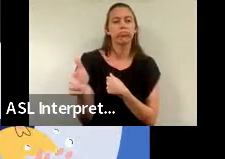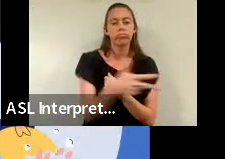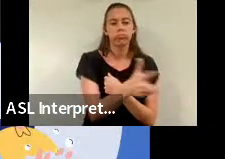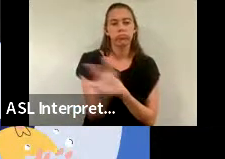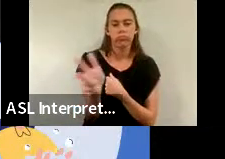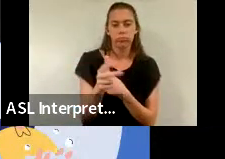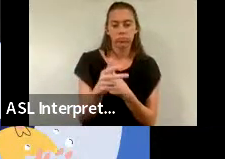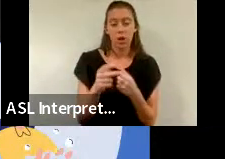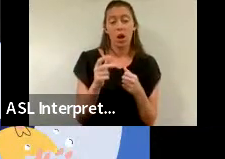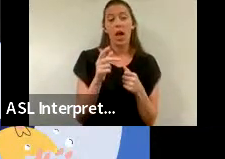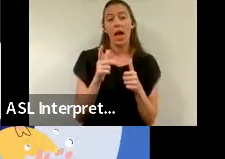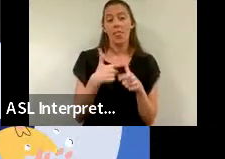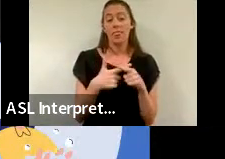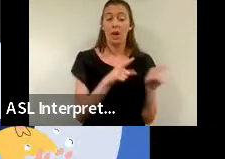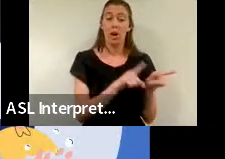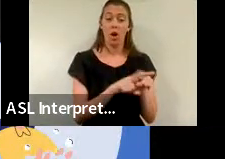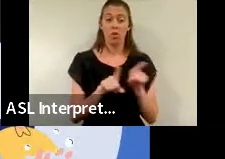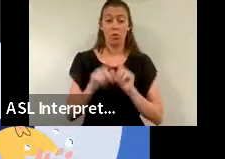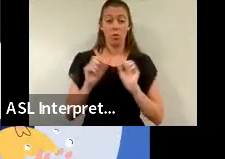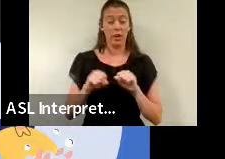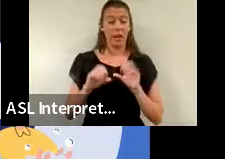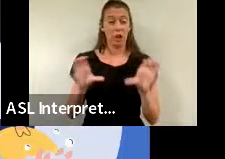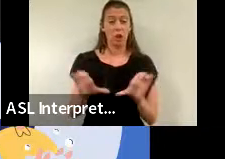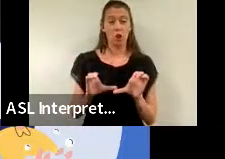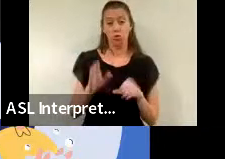homebound visits. At times we have